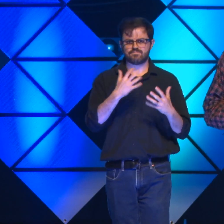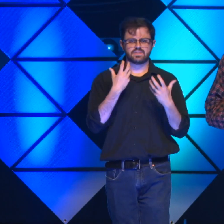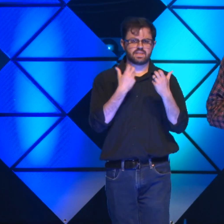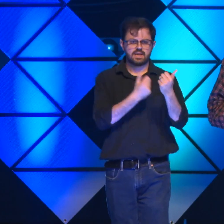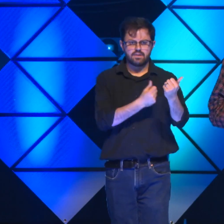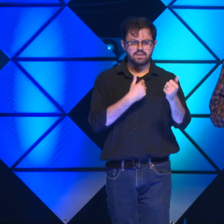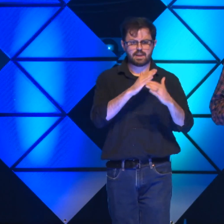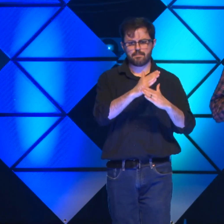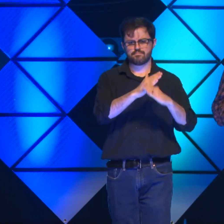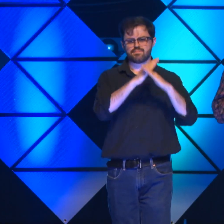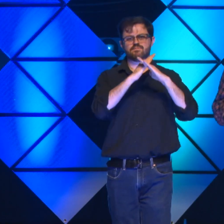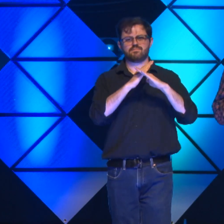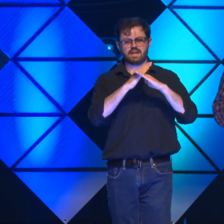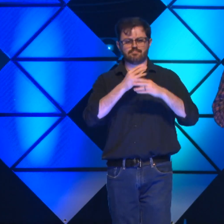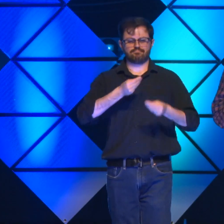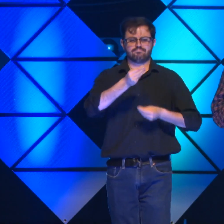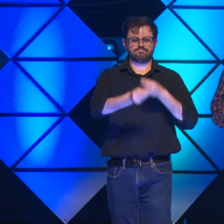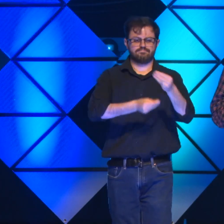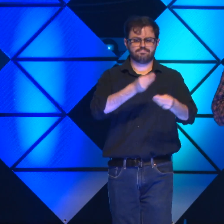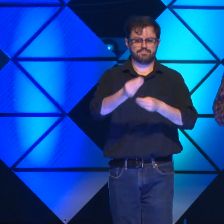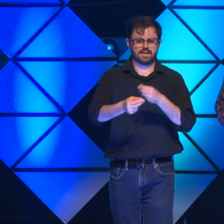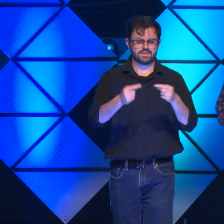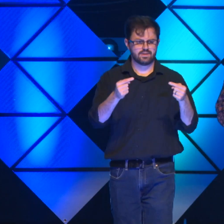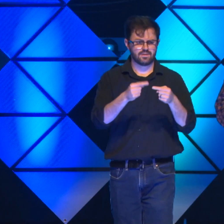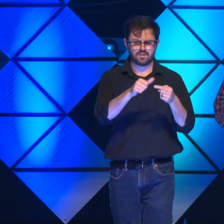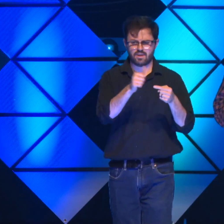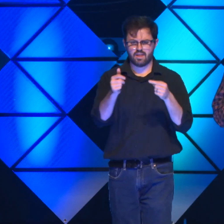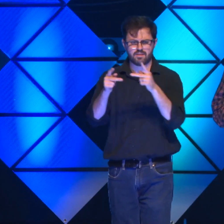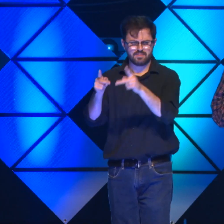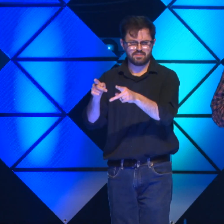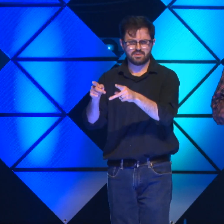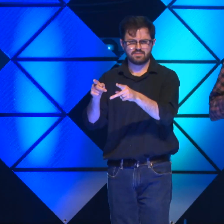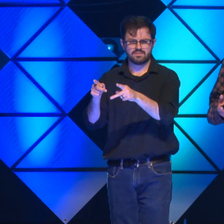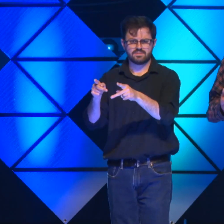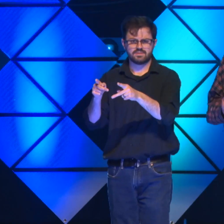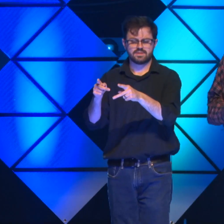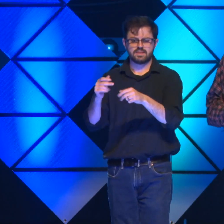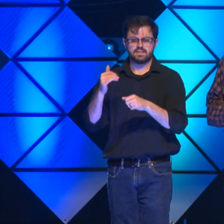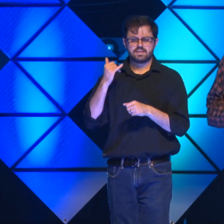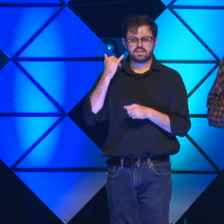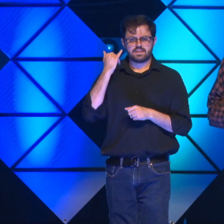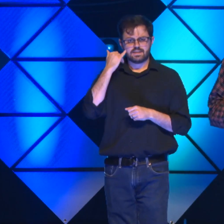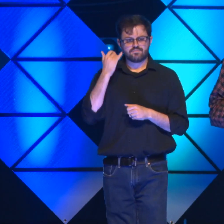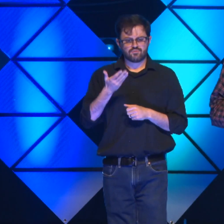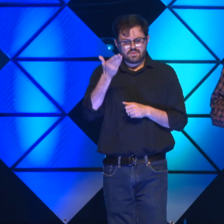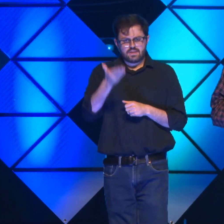others. Presence promotes healing. Presence